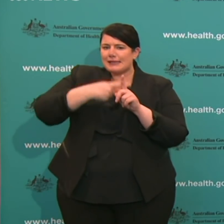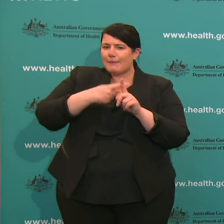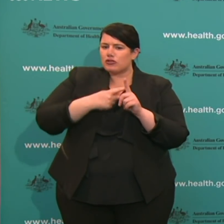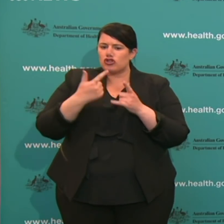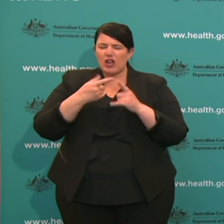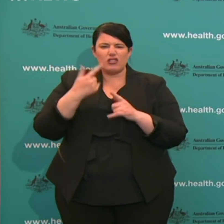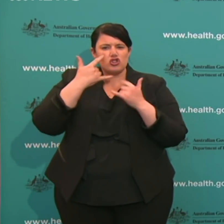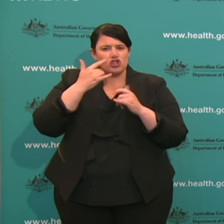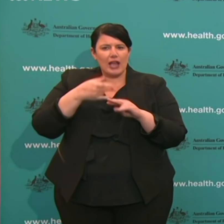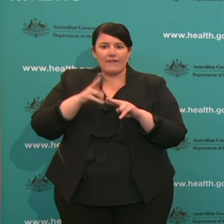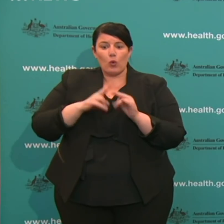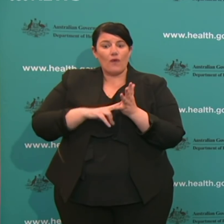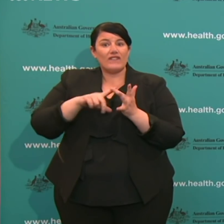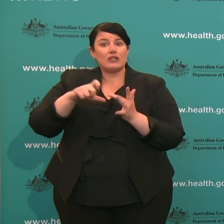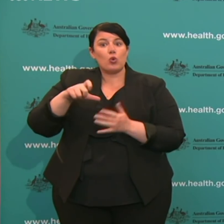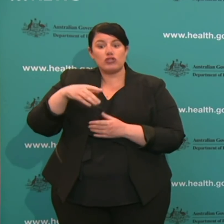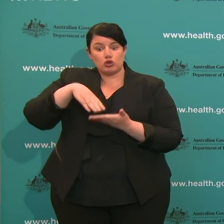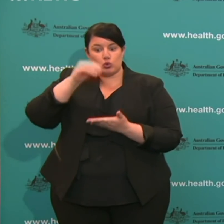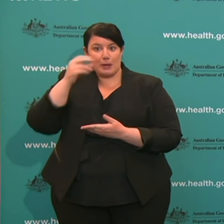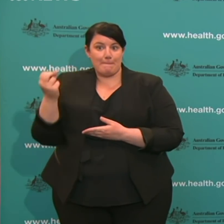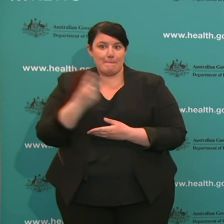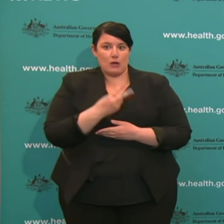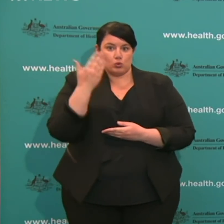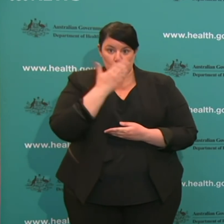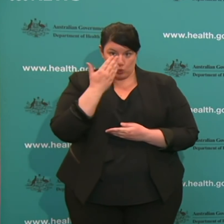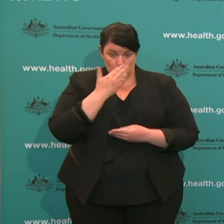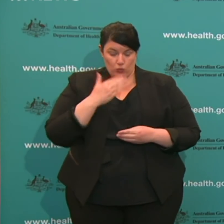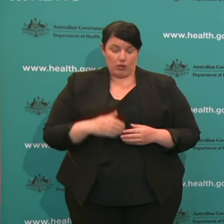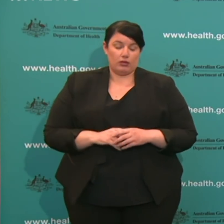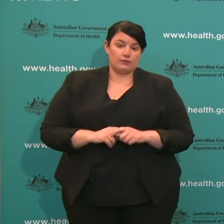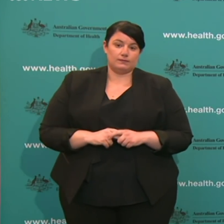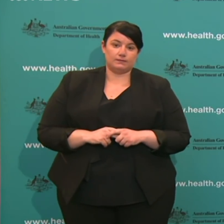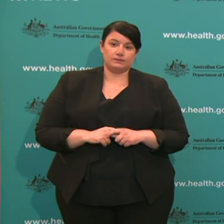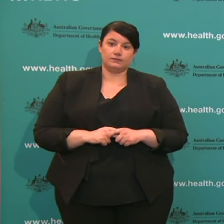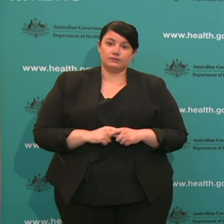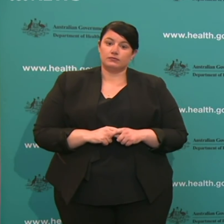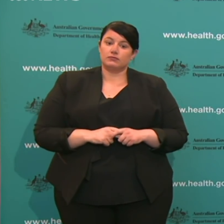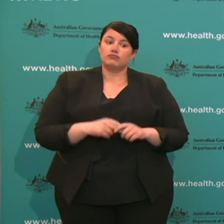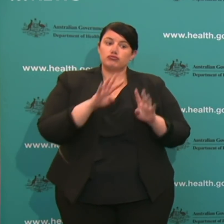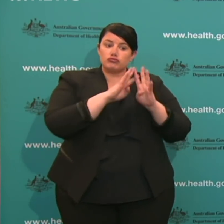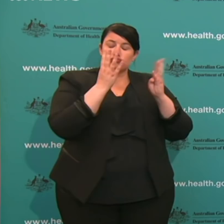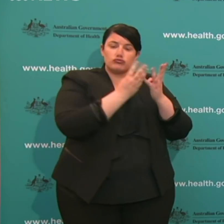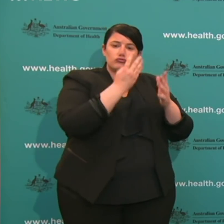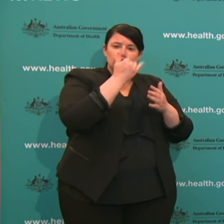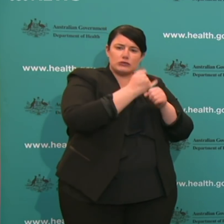Victorian students coming back to school. As you know, the AHPPC